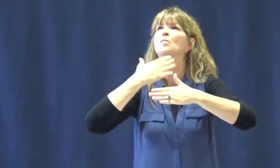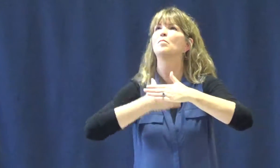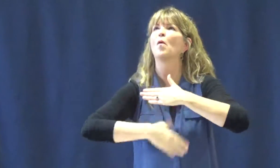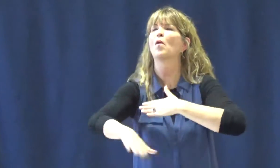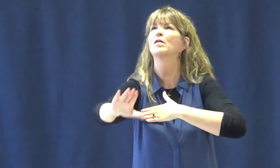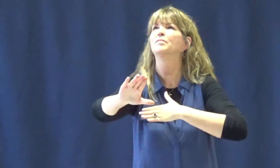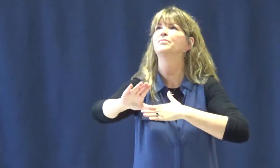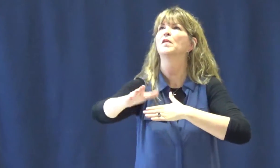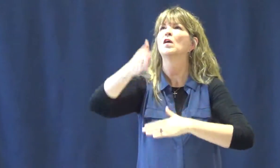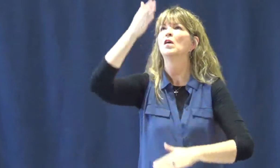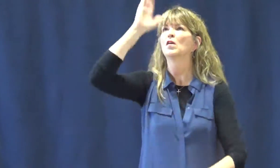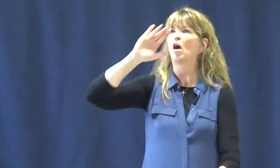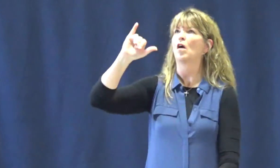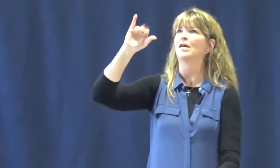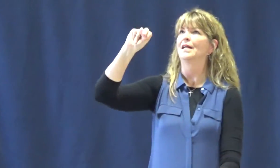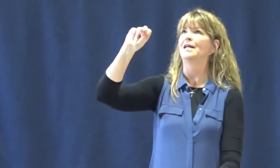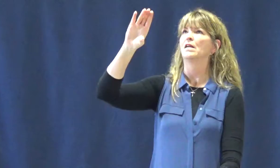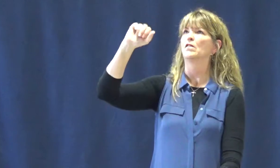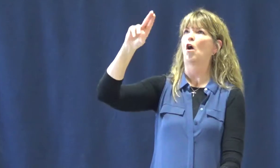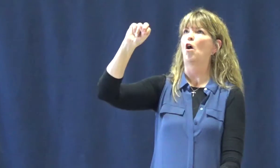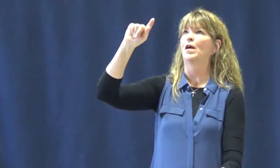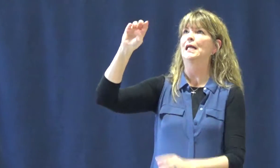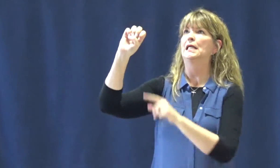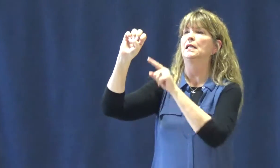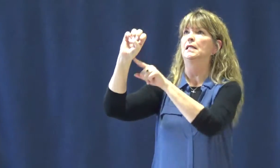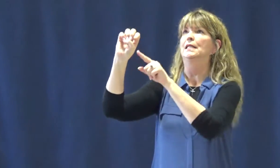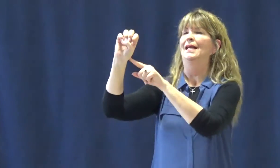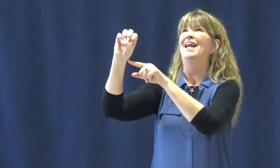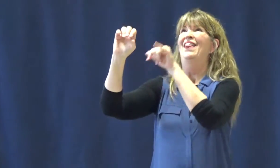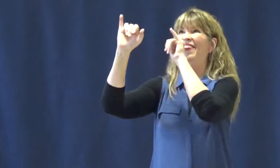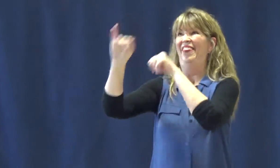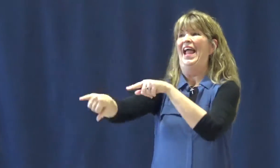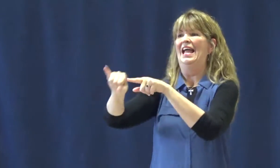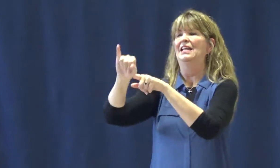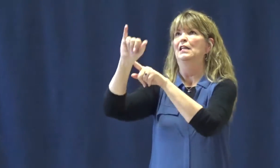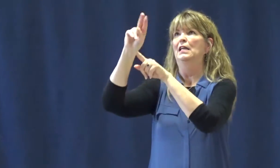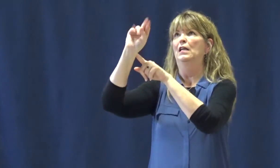came and was born God incarnate,